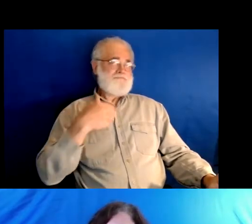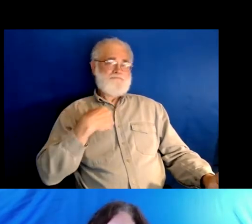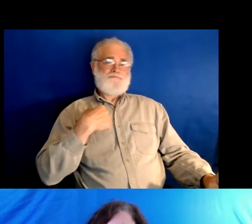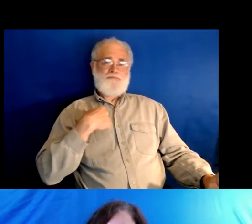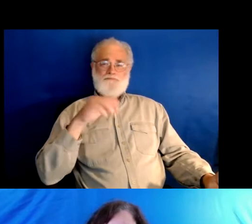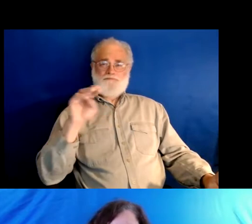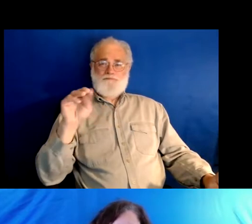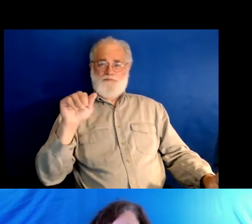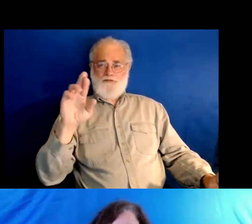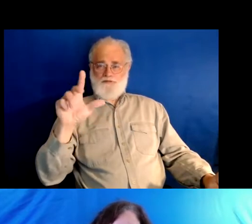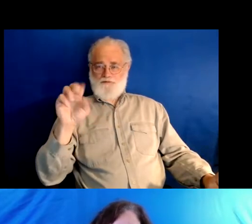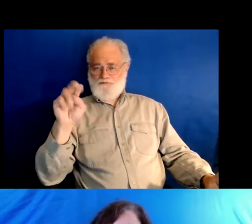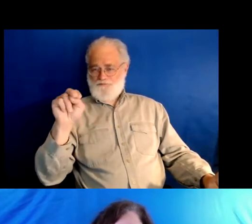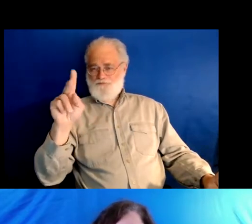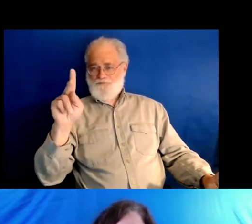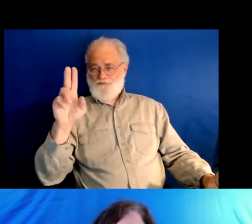Lon?